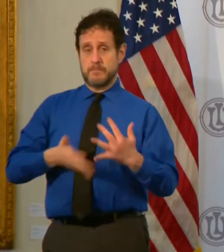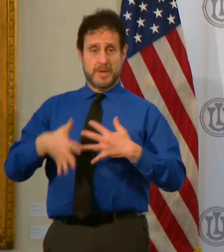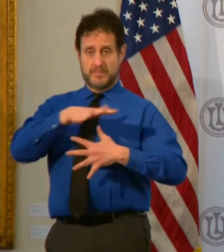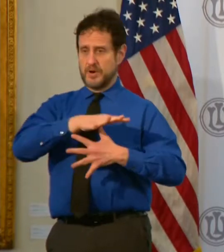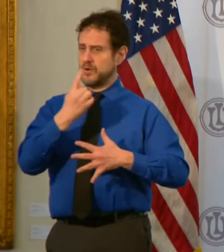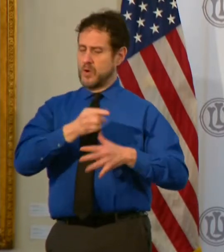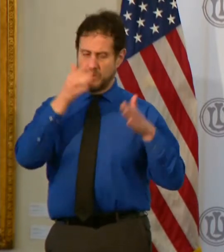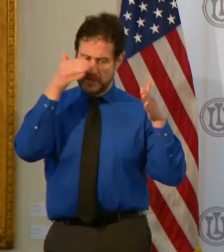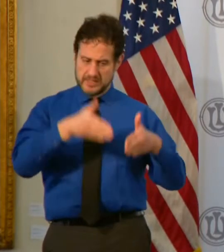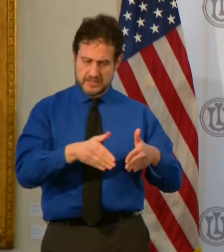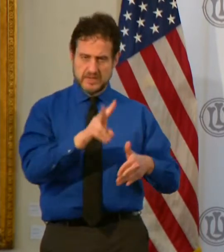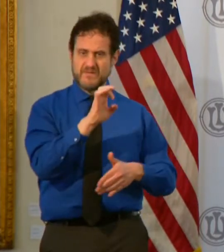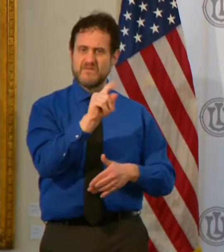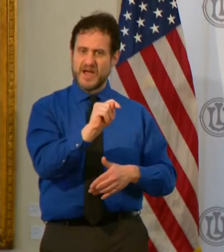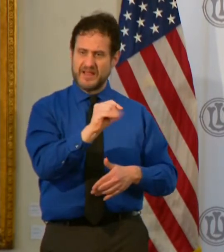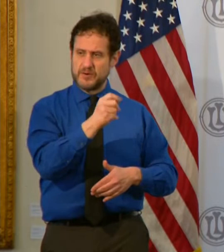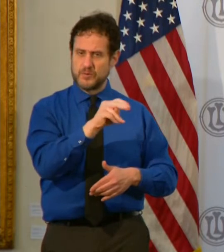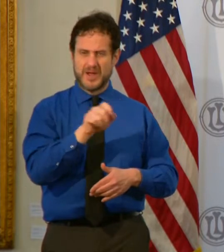always been on violent crime.